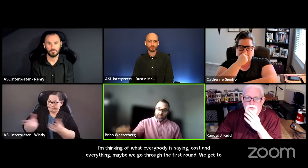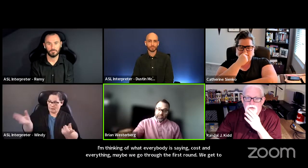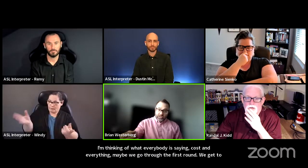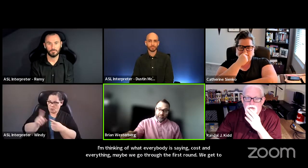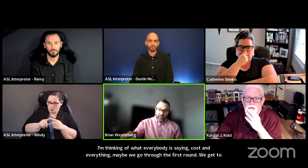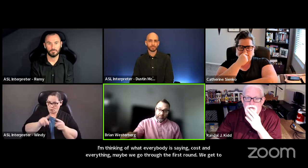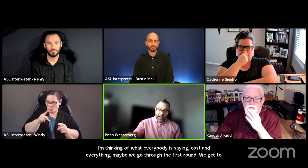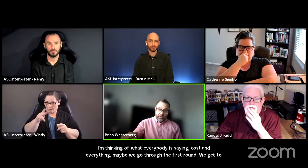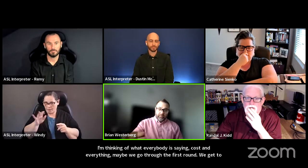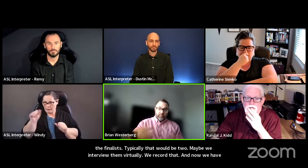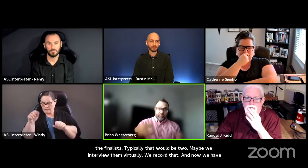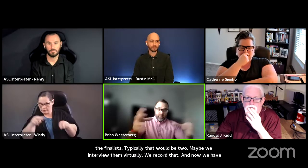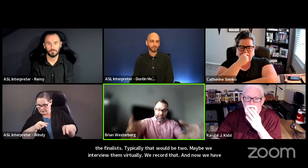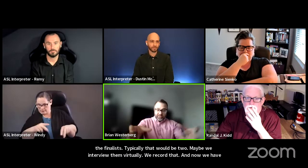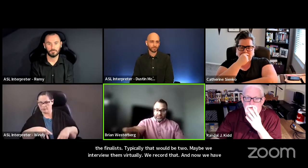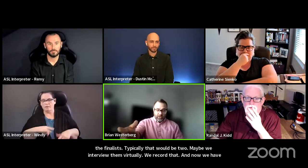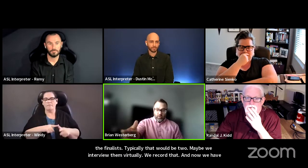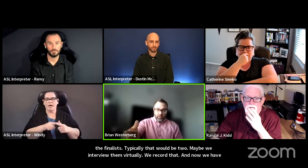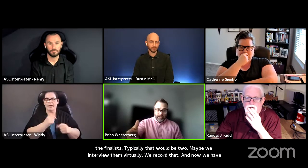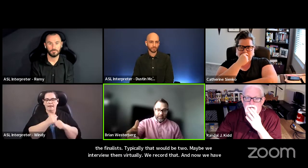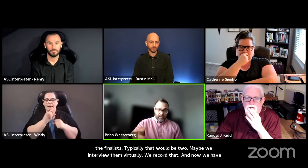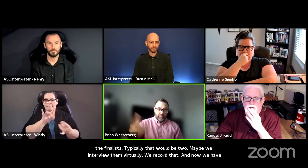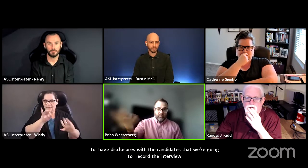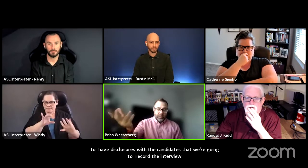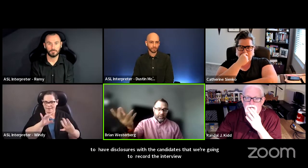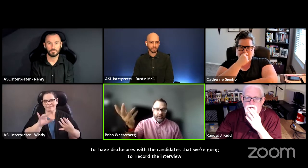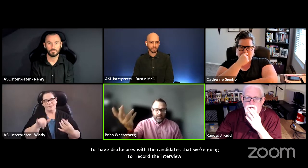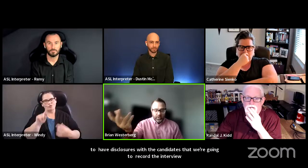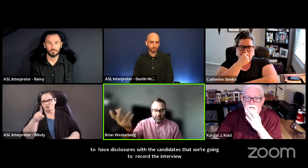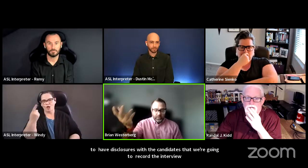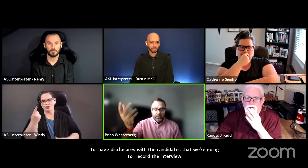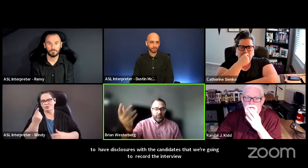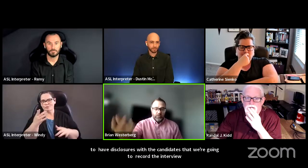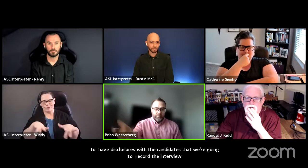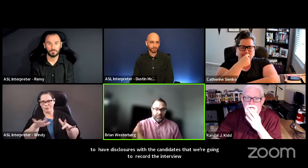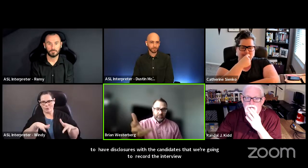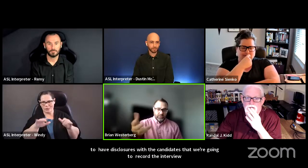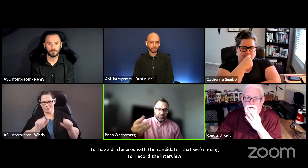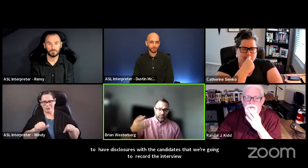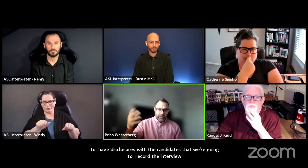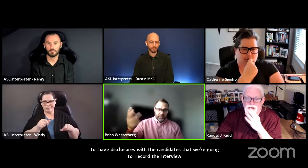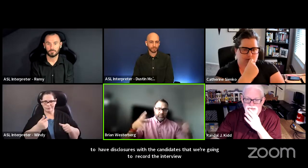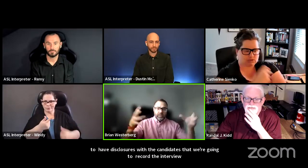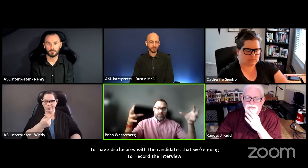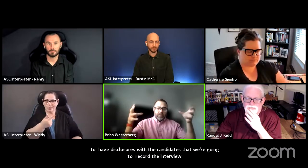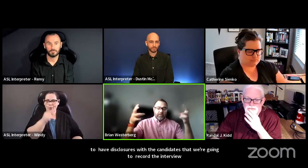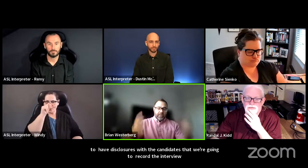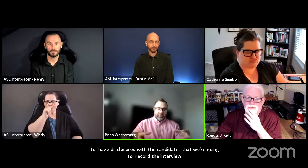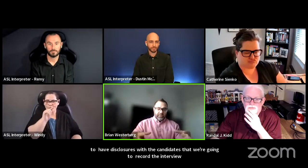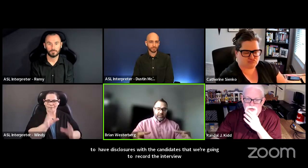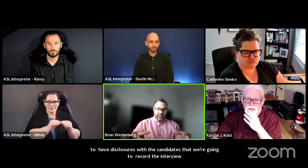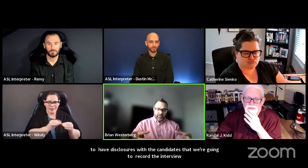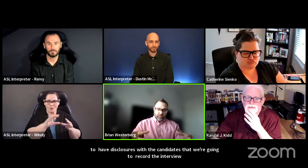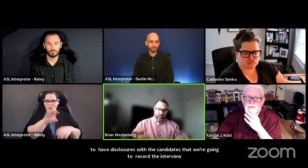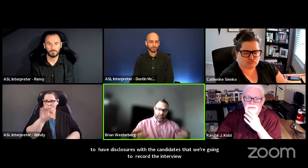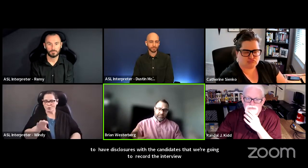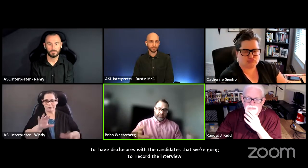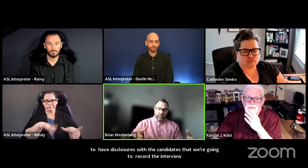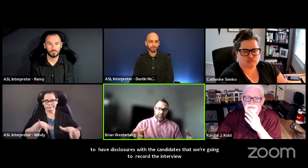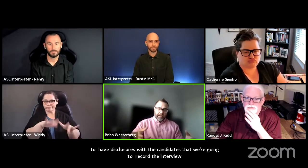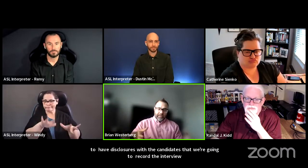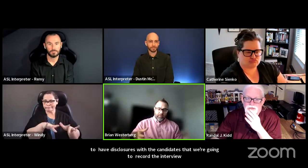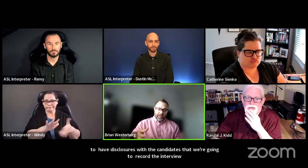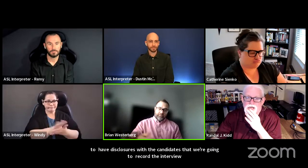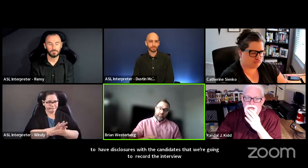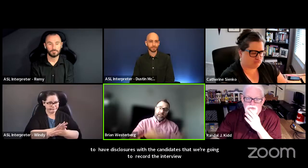Then you could get your feedback. That's just a recording. Like we could record a Google Meets or a Zoom meeting. Therefore you can get